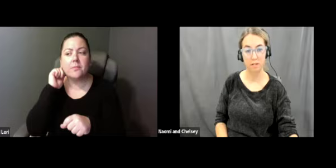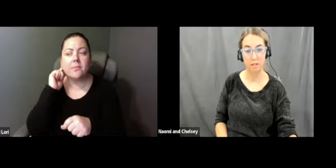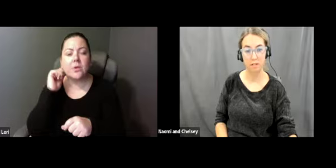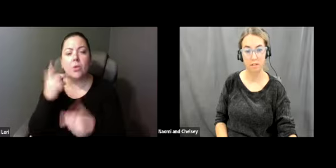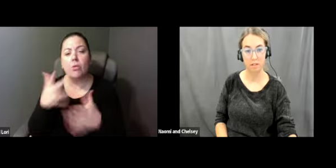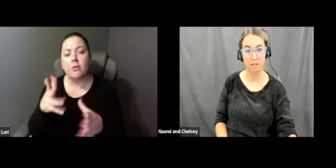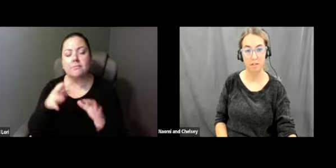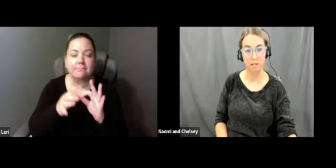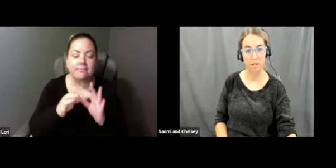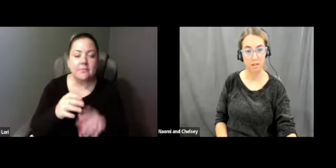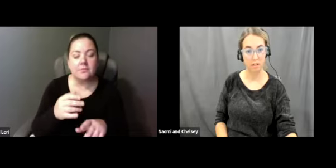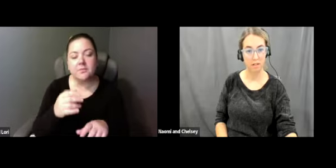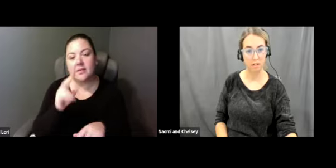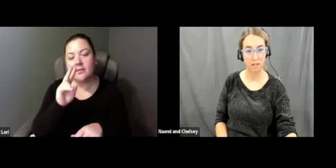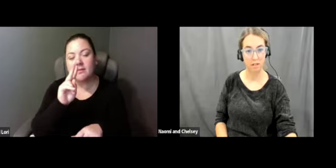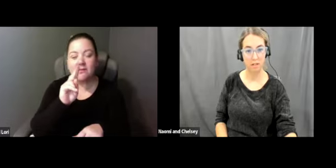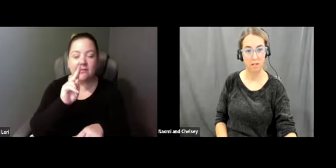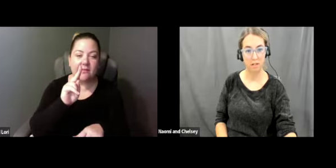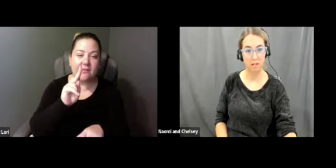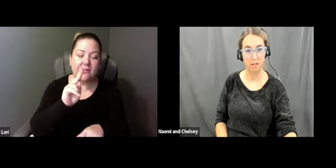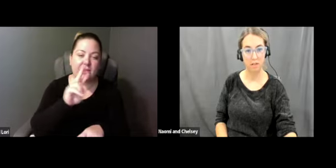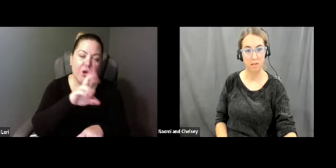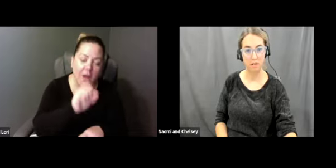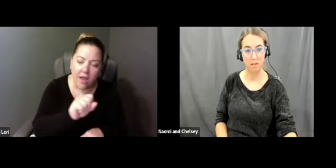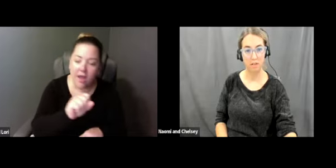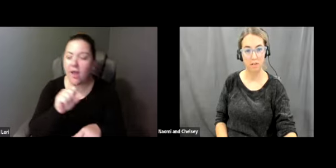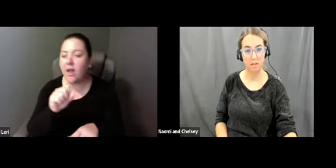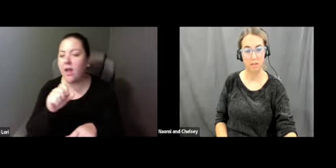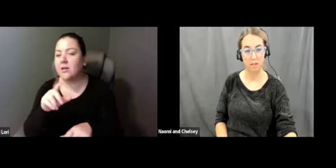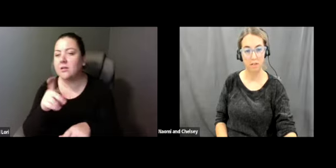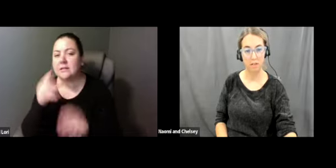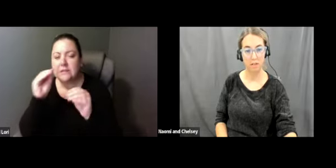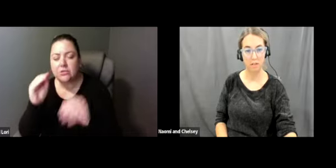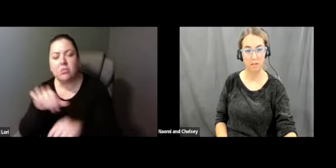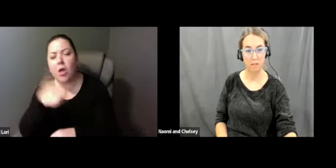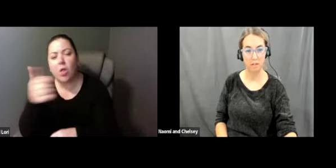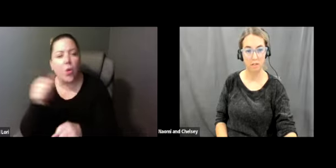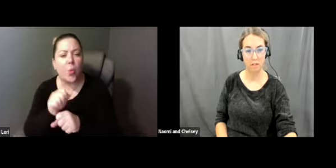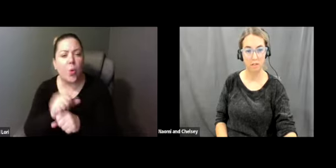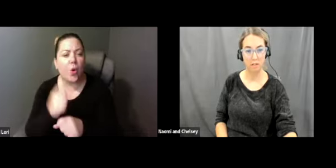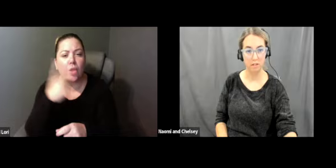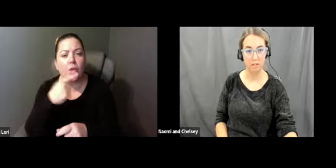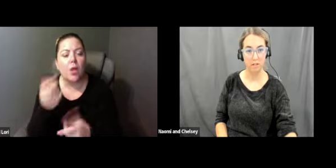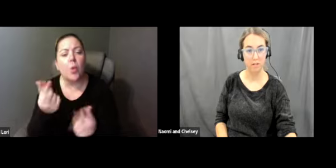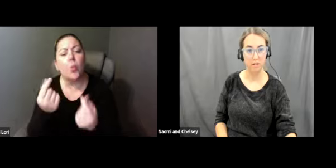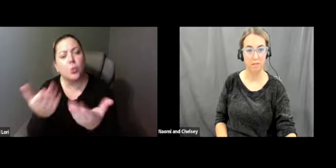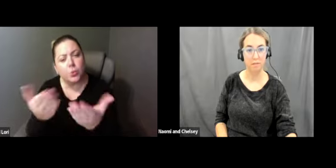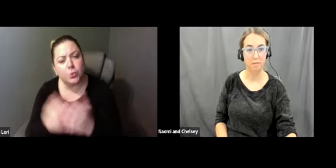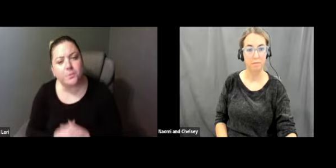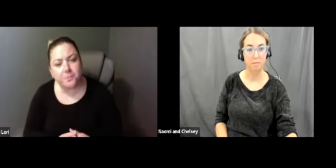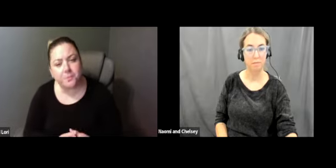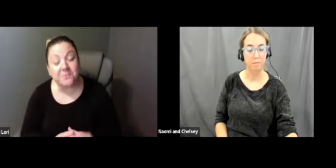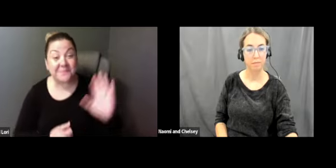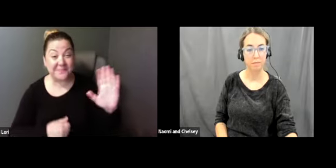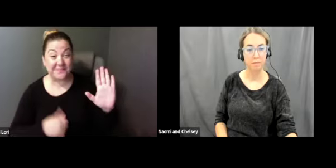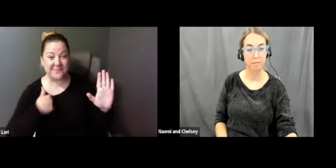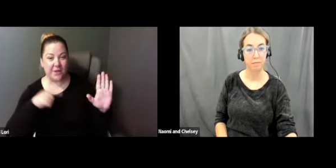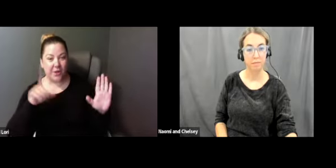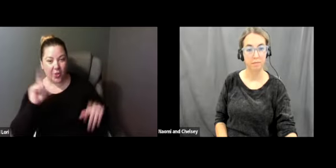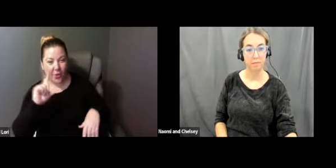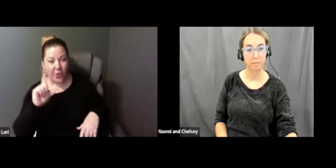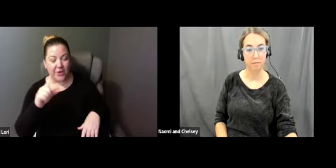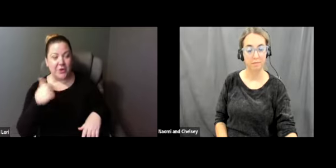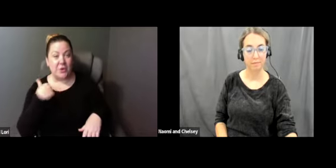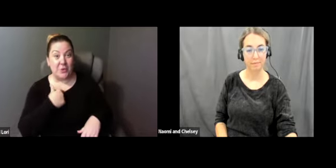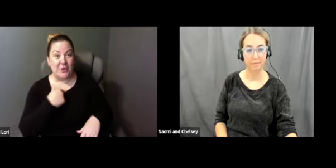And can you tell us a little bit more about the sign space? Lori here. Linguistics and body image is really something that we're just starting to study,